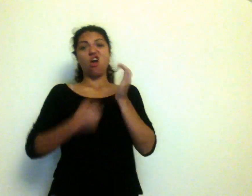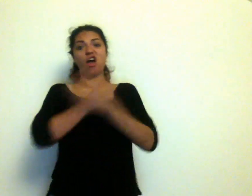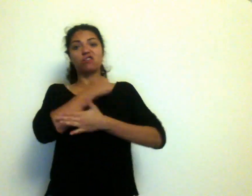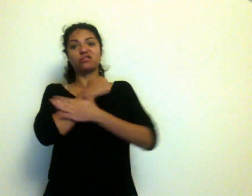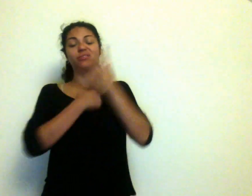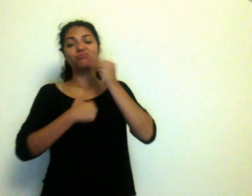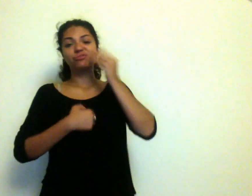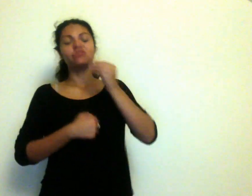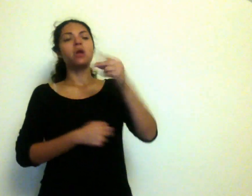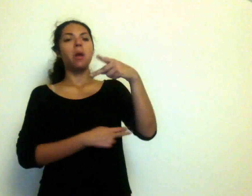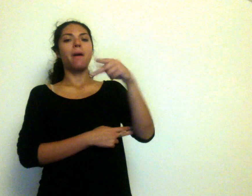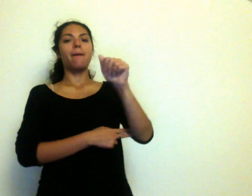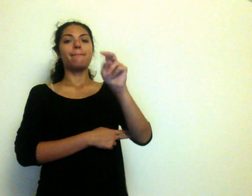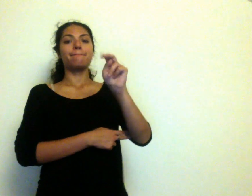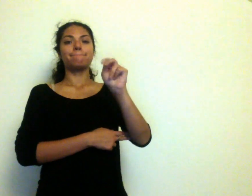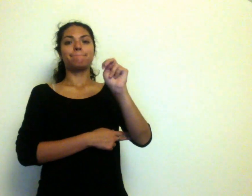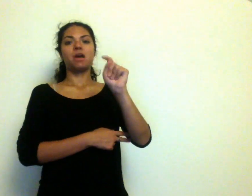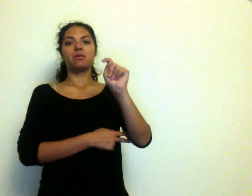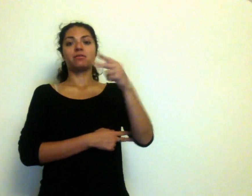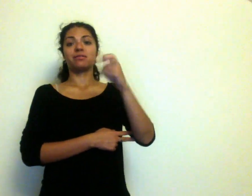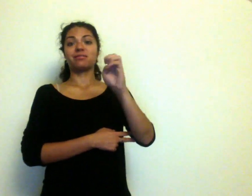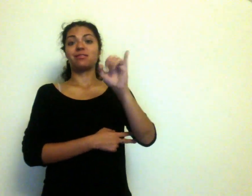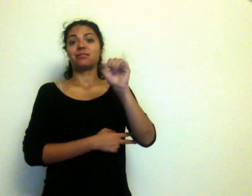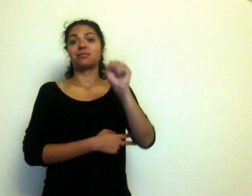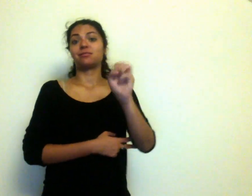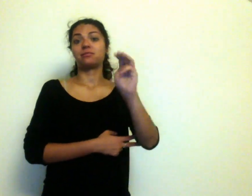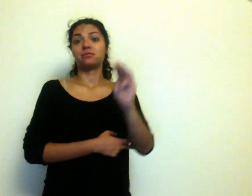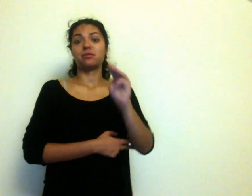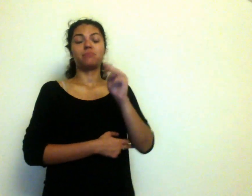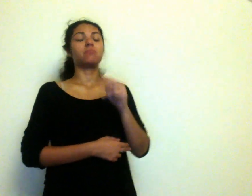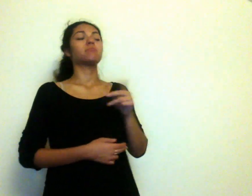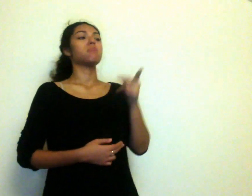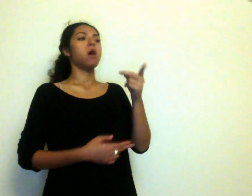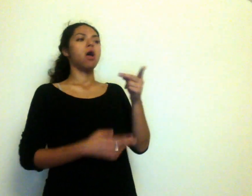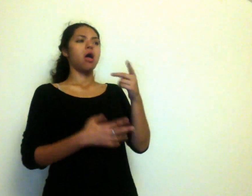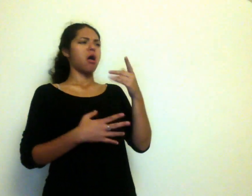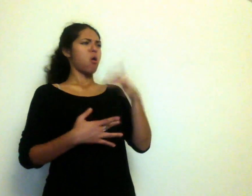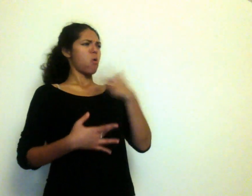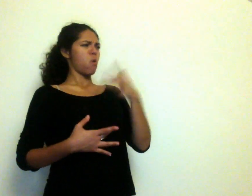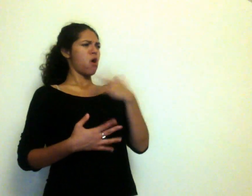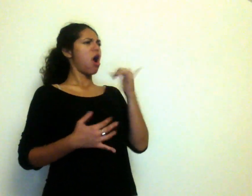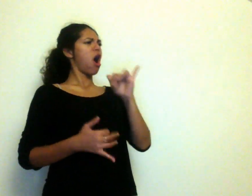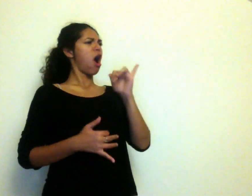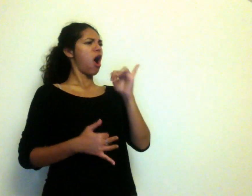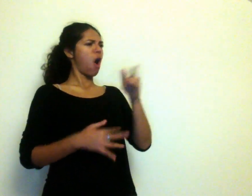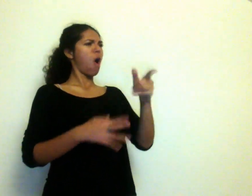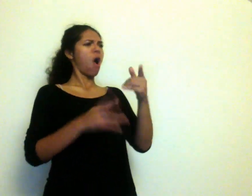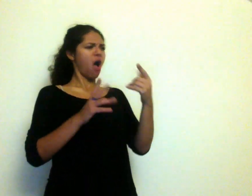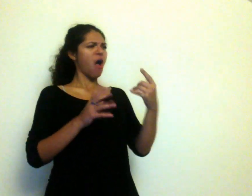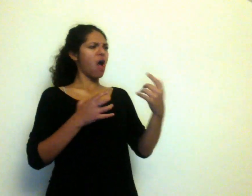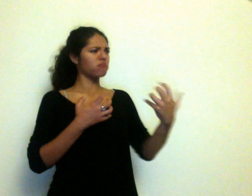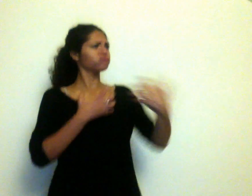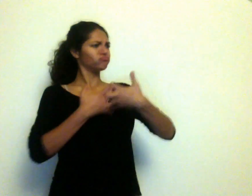the spurious glitter of pantheism is beginning to fade with the rugged attacks of